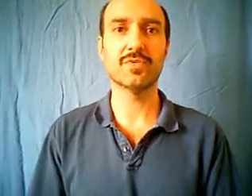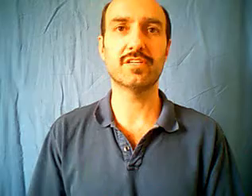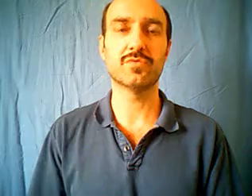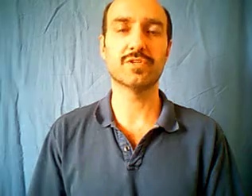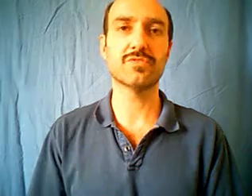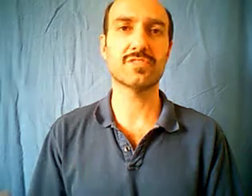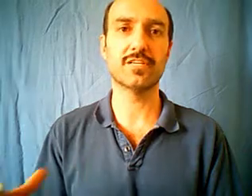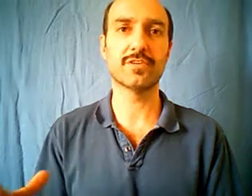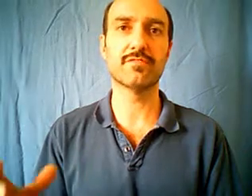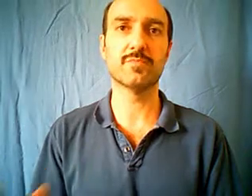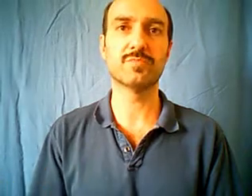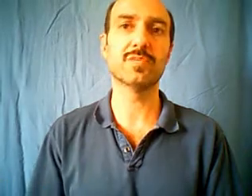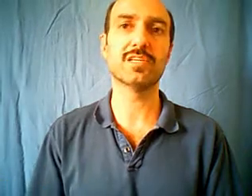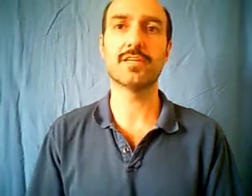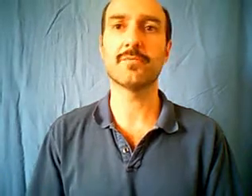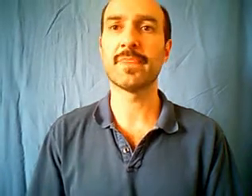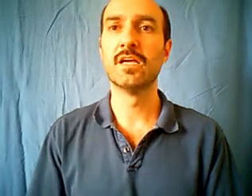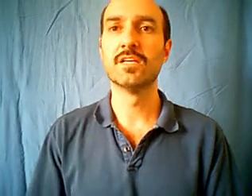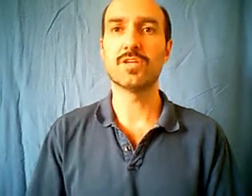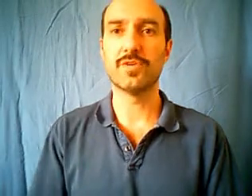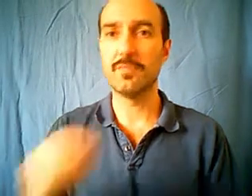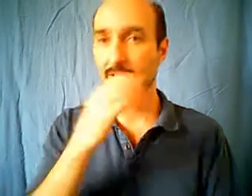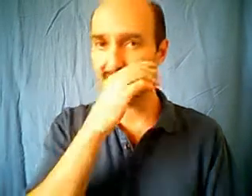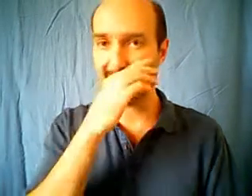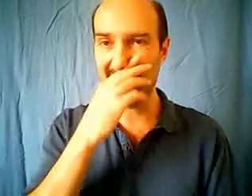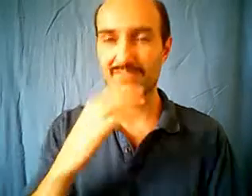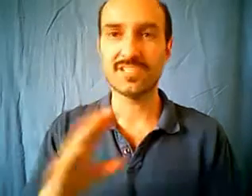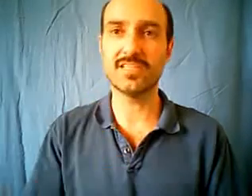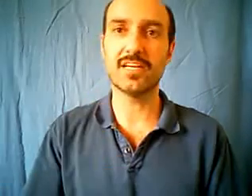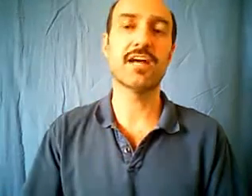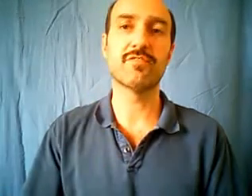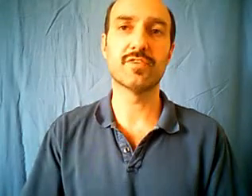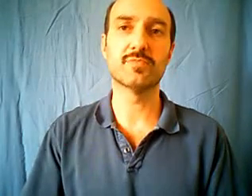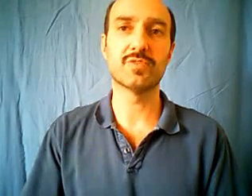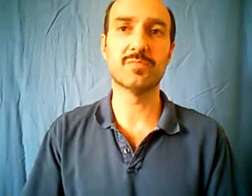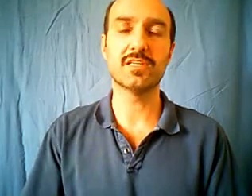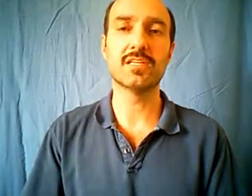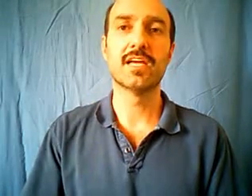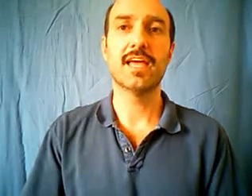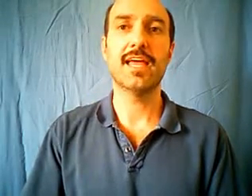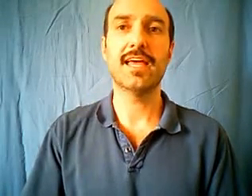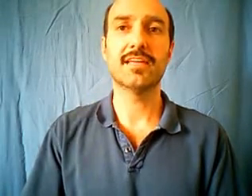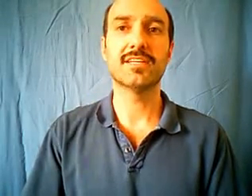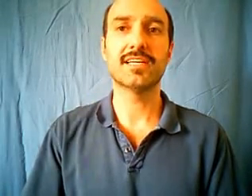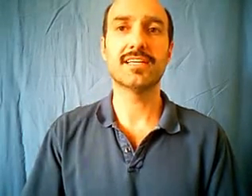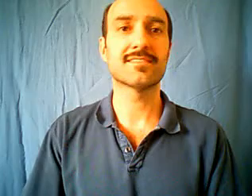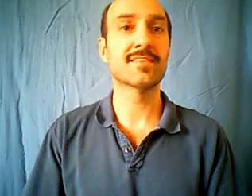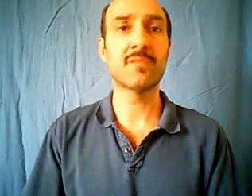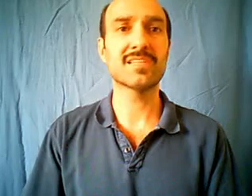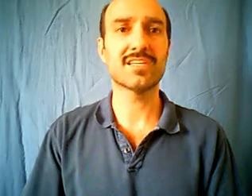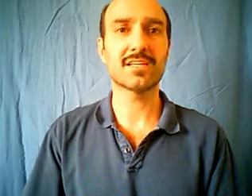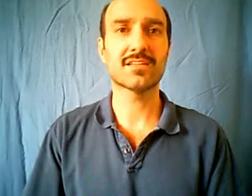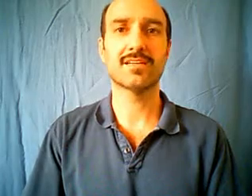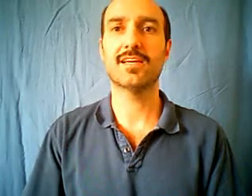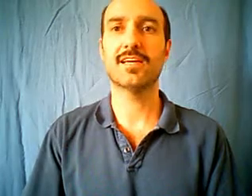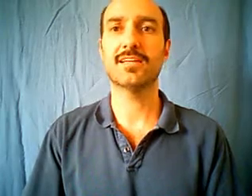We're used to hearing the verb to be in there. So in American Sign Language, they don't have a verb to be, and it's not missing. And it's